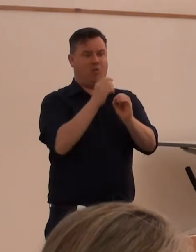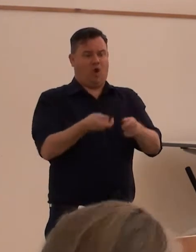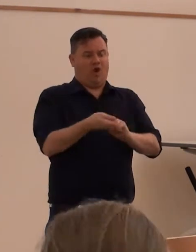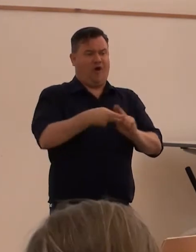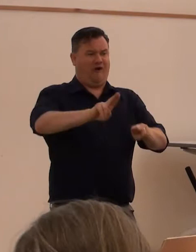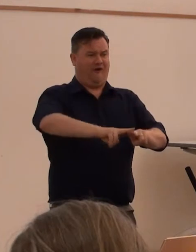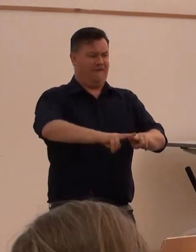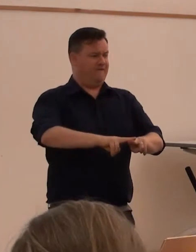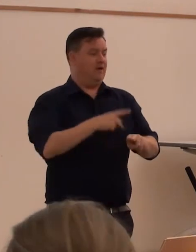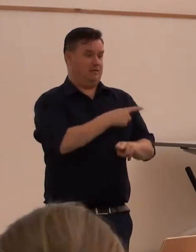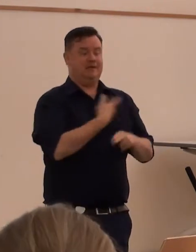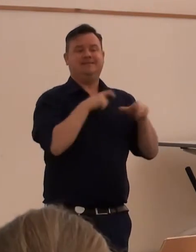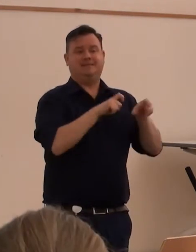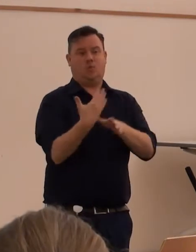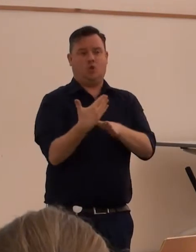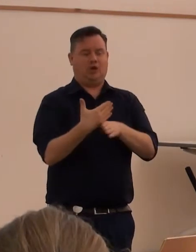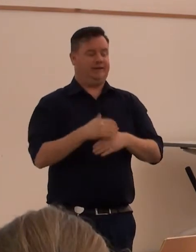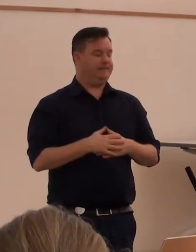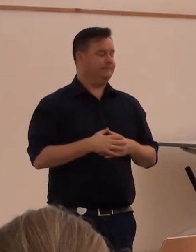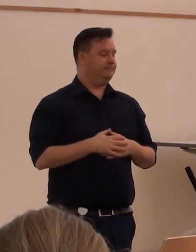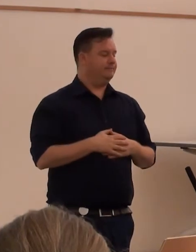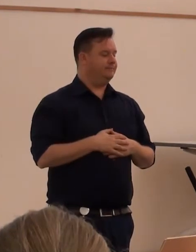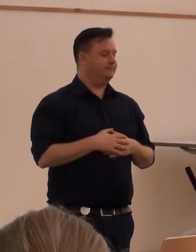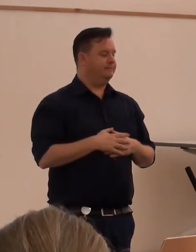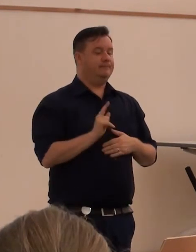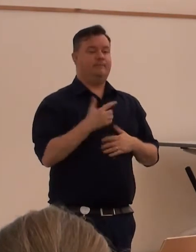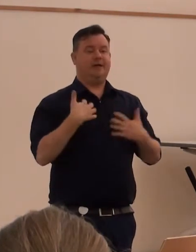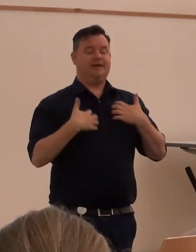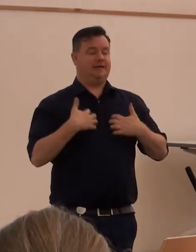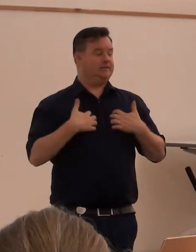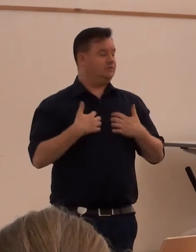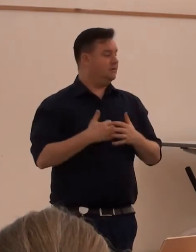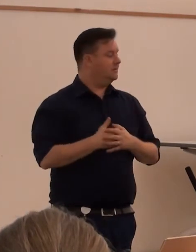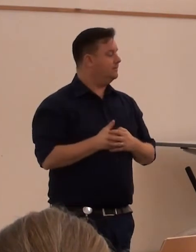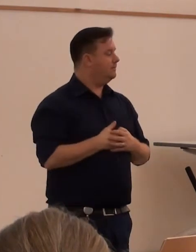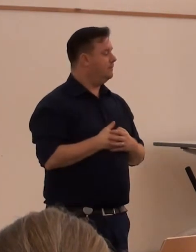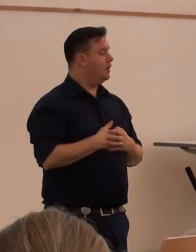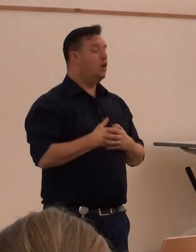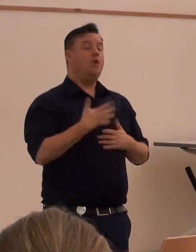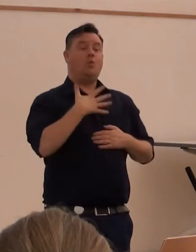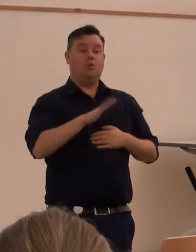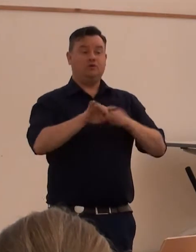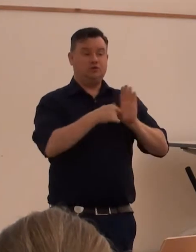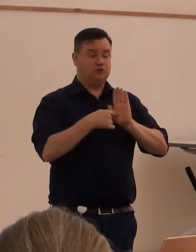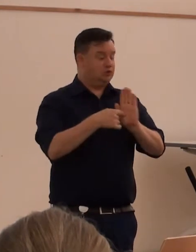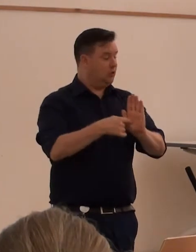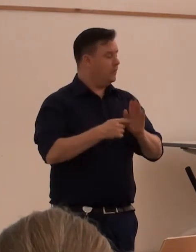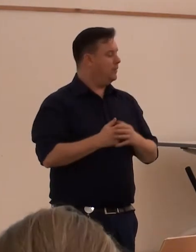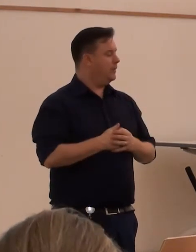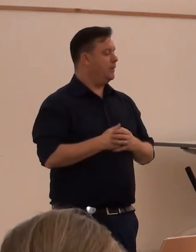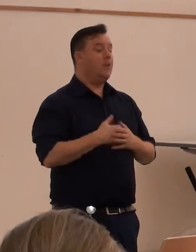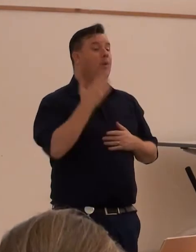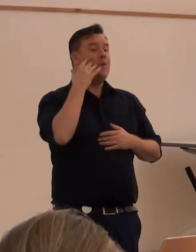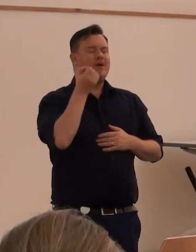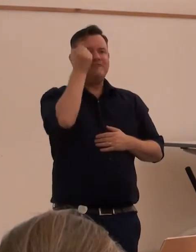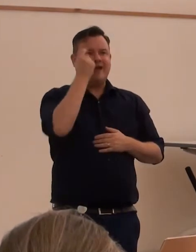Notice my microphone off there. But interestingly, two delegates who wanted to show this, when they